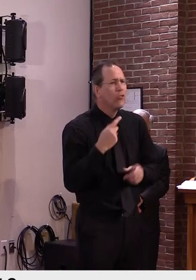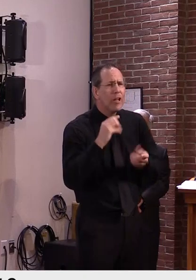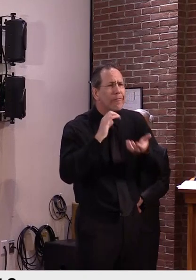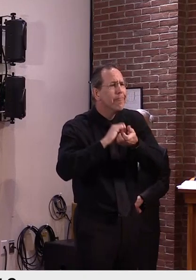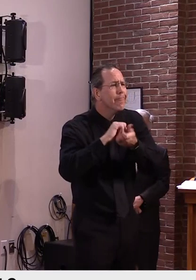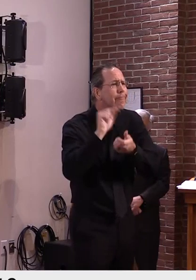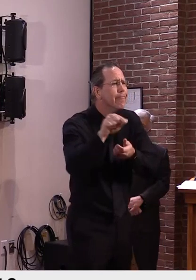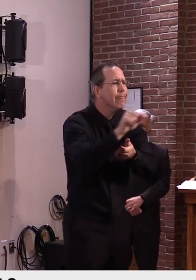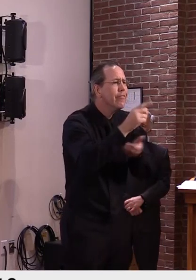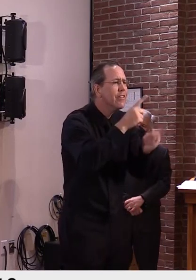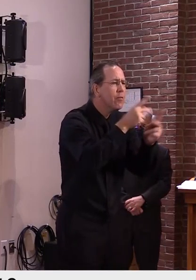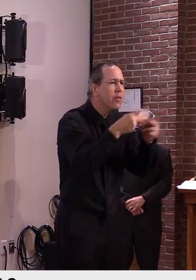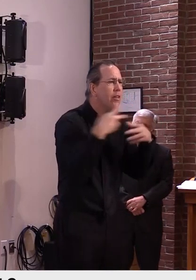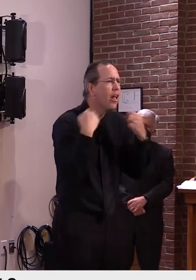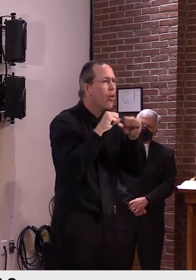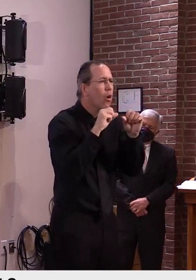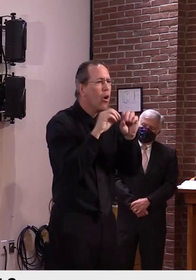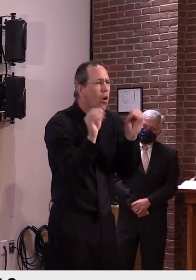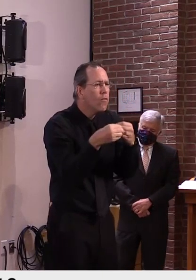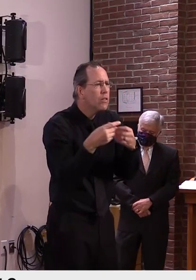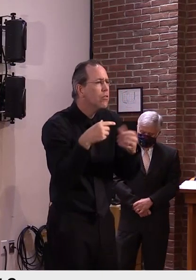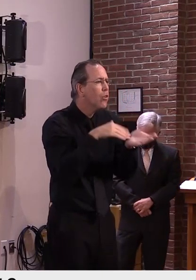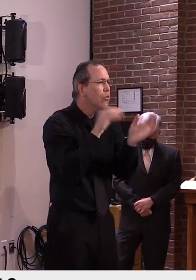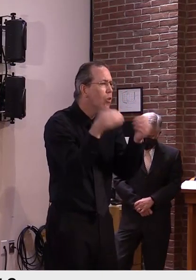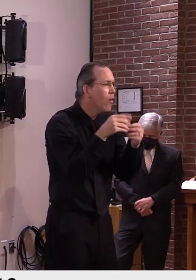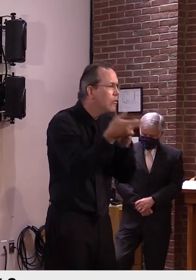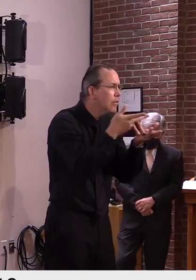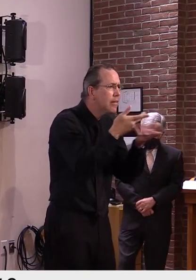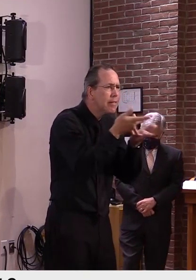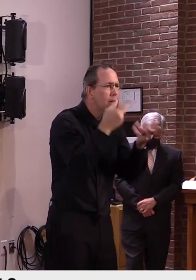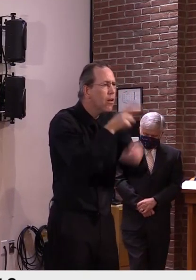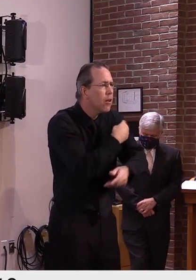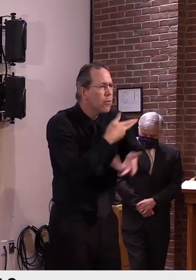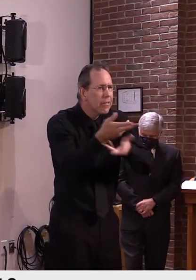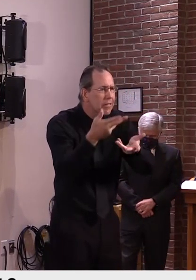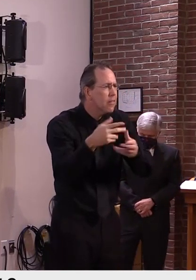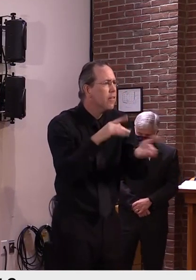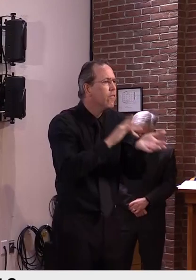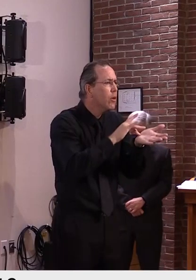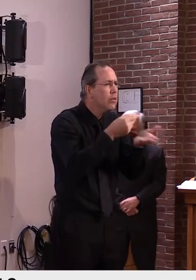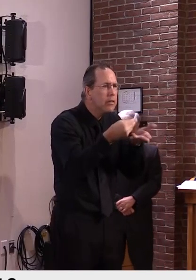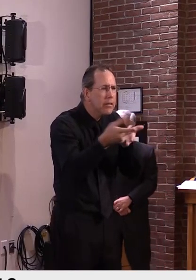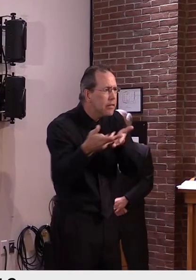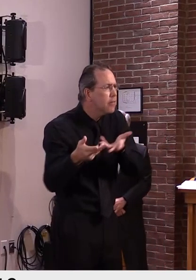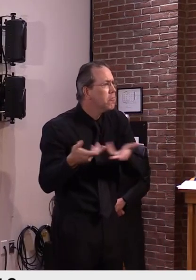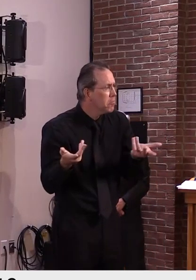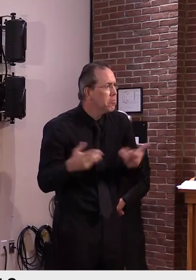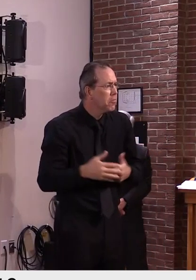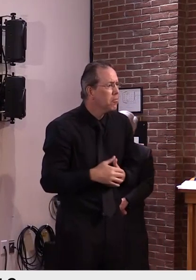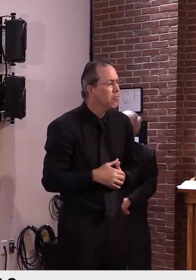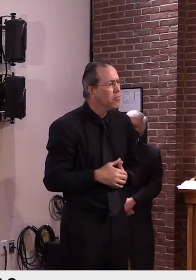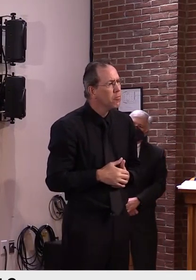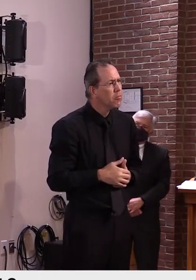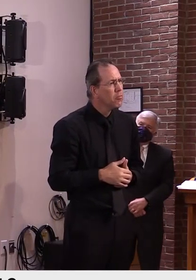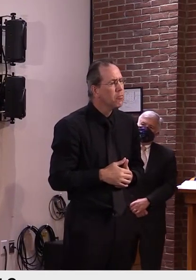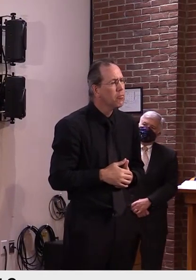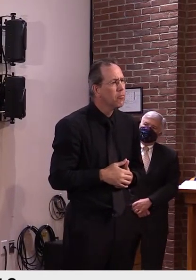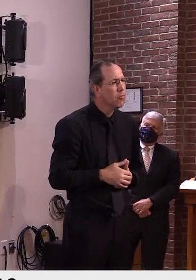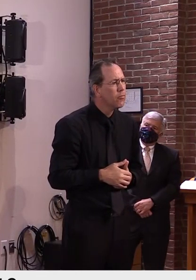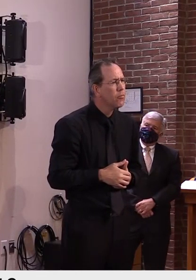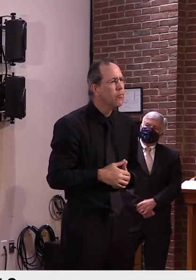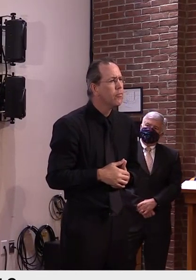offices and the Department of Health with practices across the state, whether they be part of a health network, whether they be